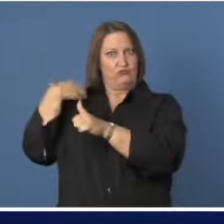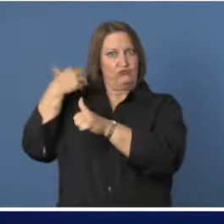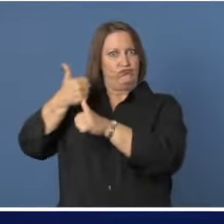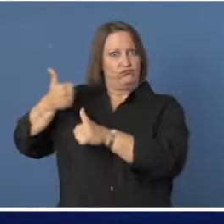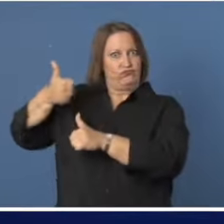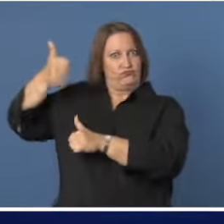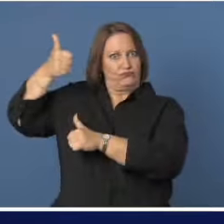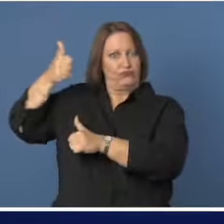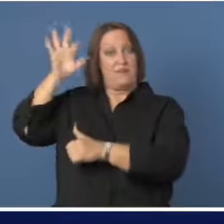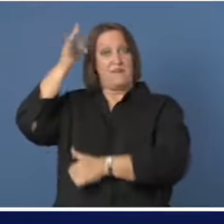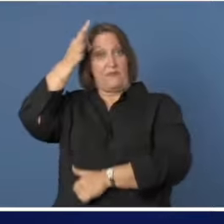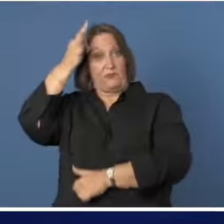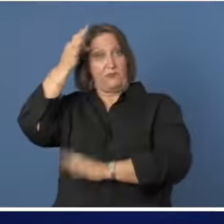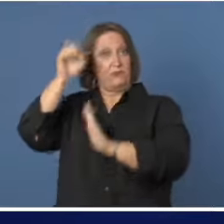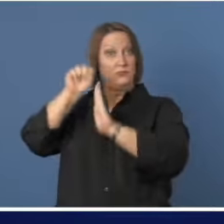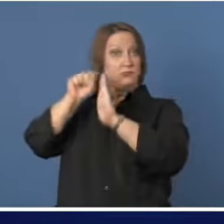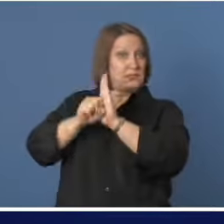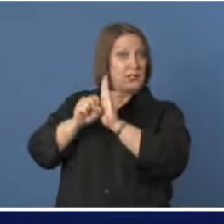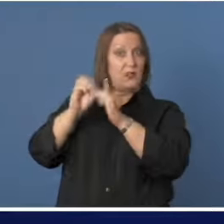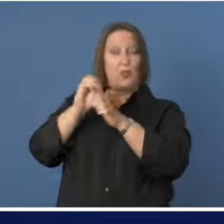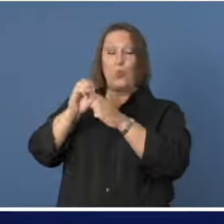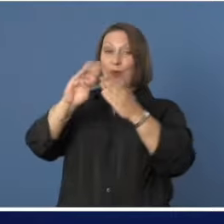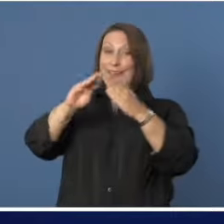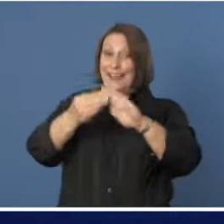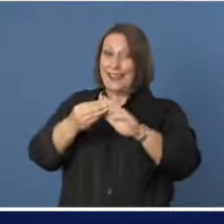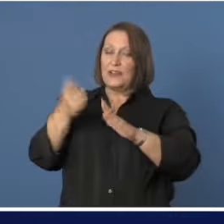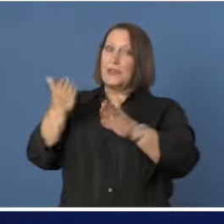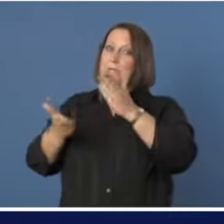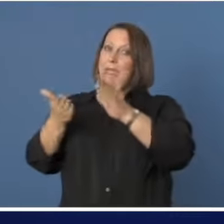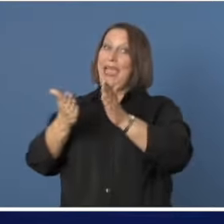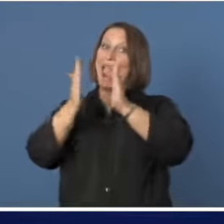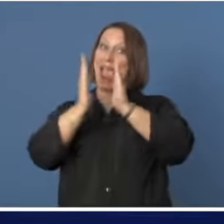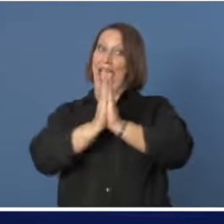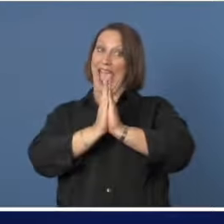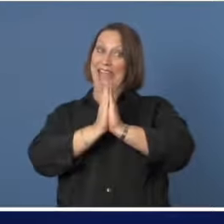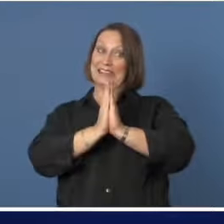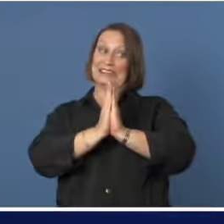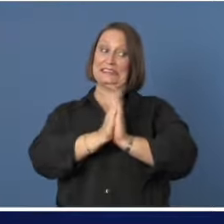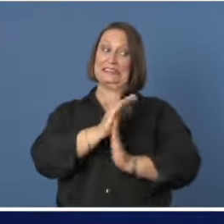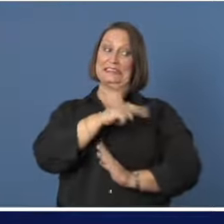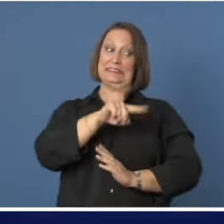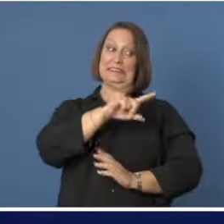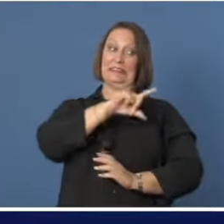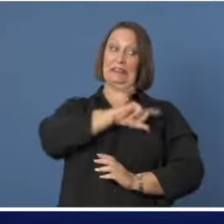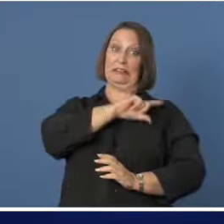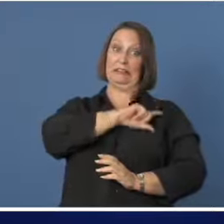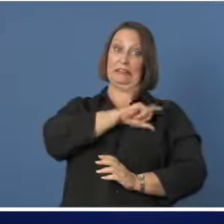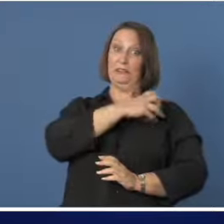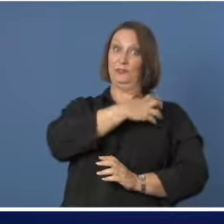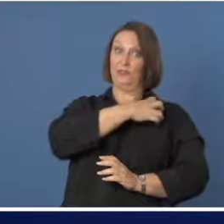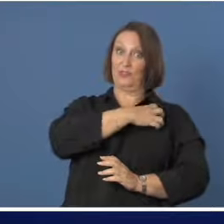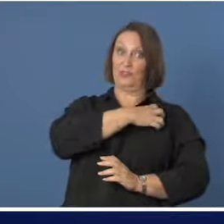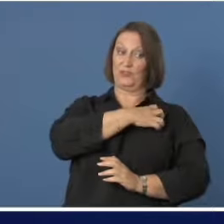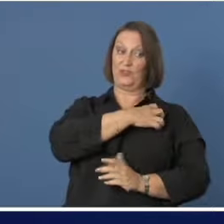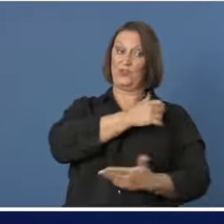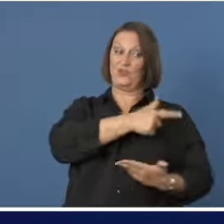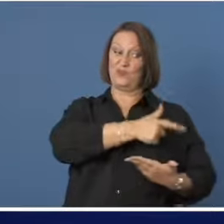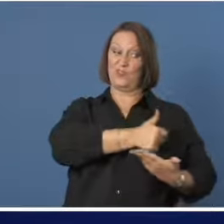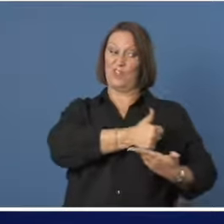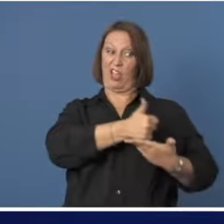the federal, state, and local levels may occasionally seek the assistance of